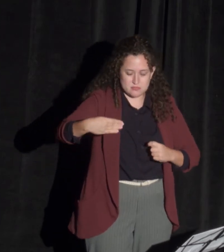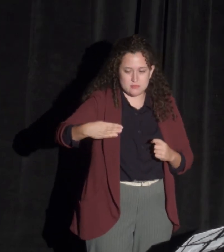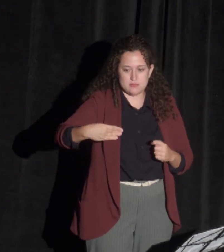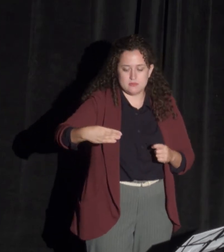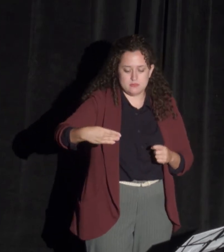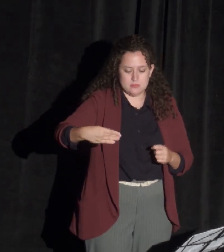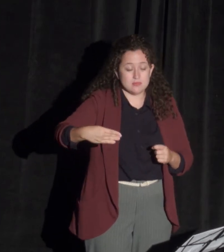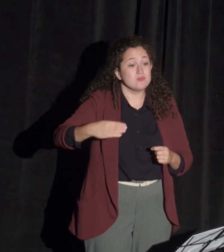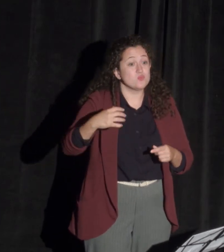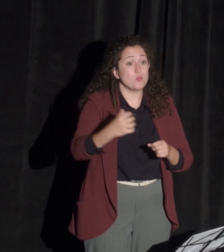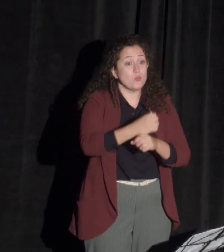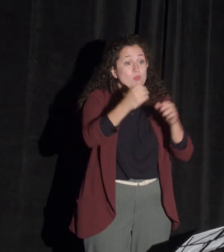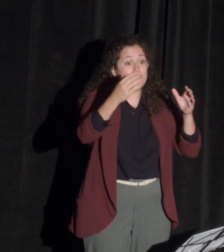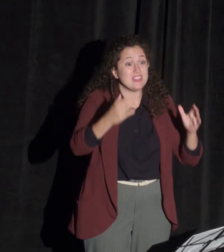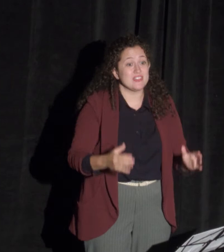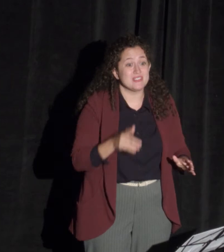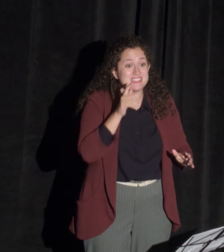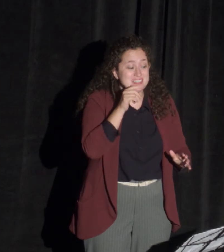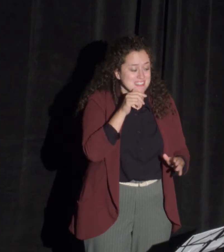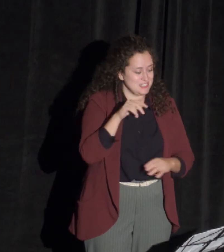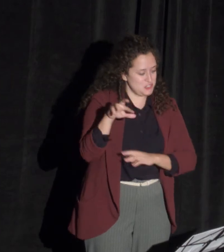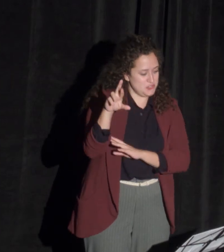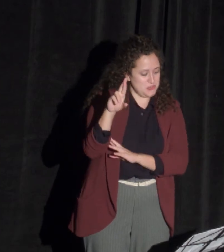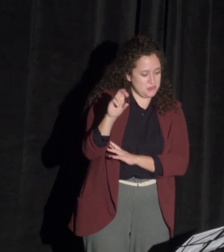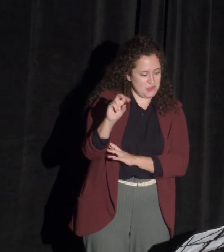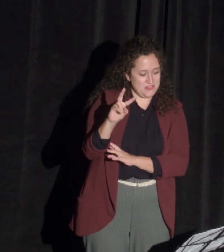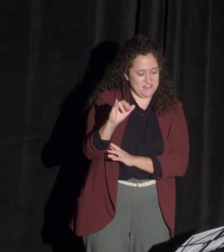And the winner is Rovina Kai.